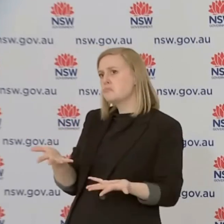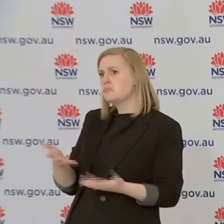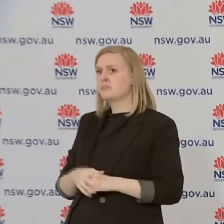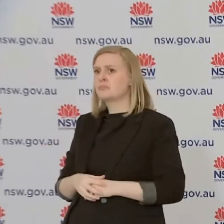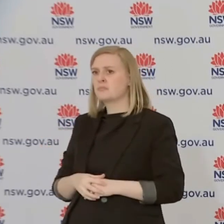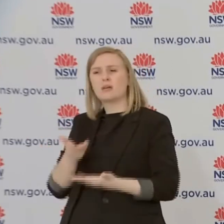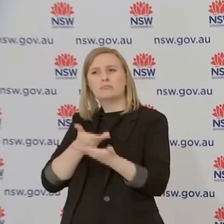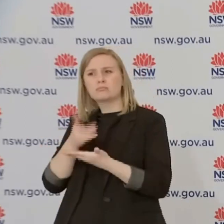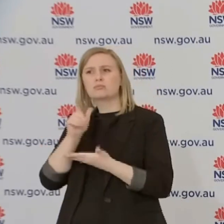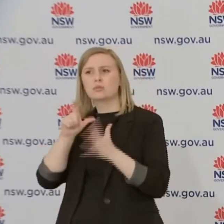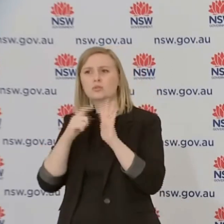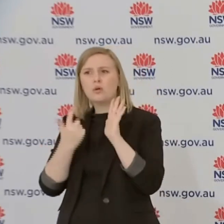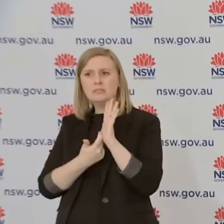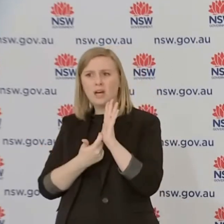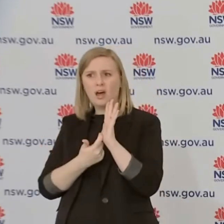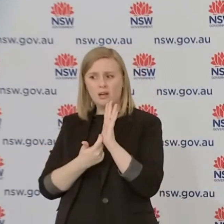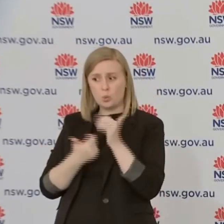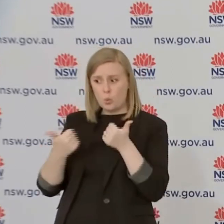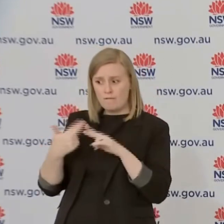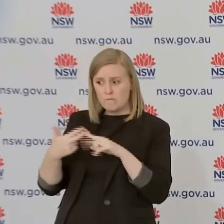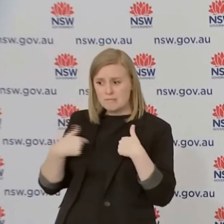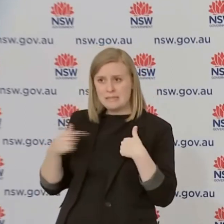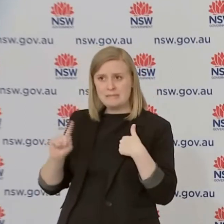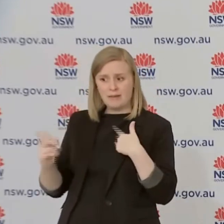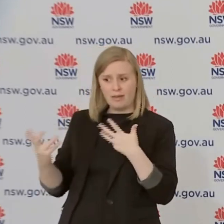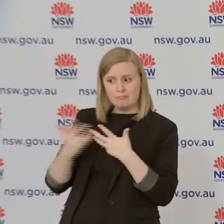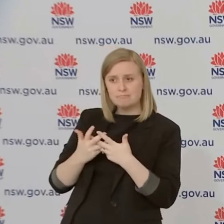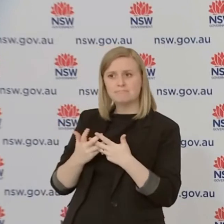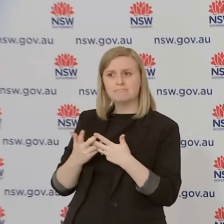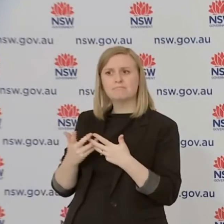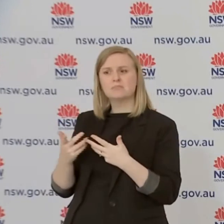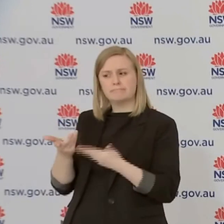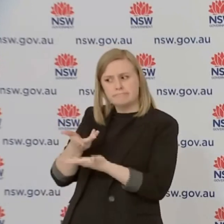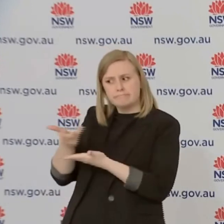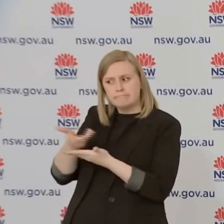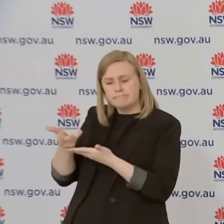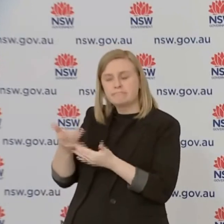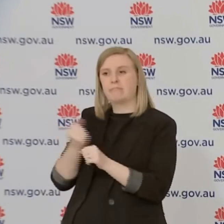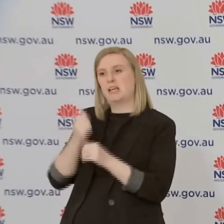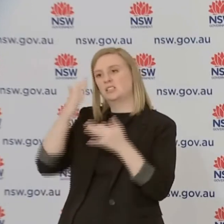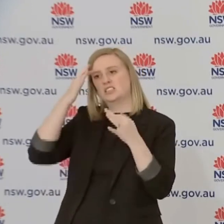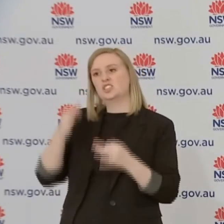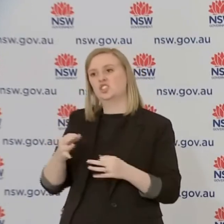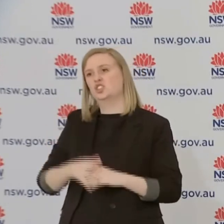medical practitioners or their pharmacist whether or not they should have it. And